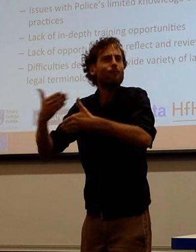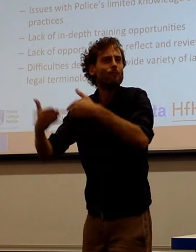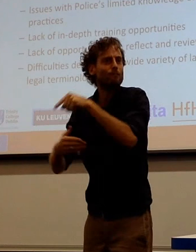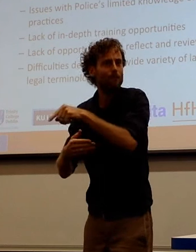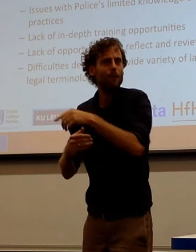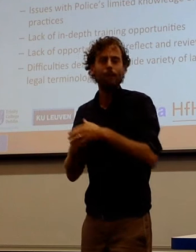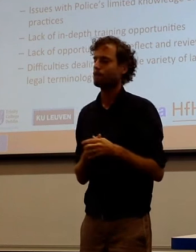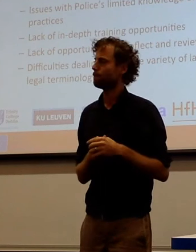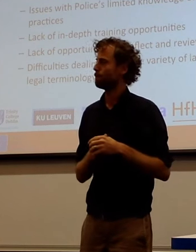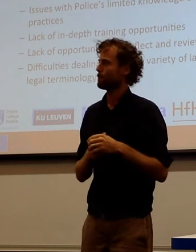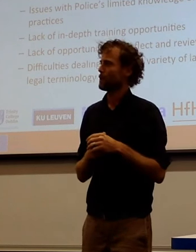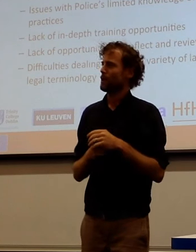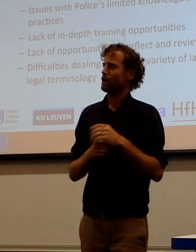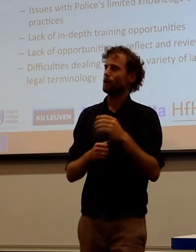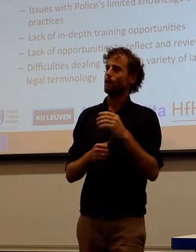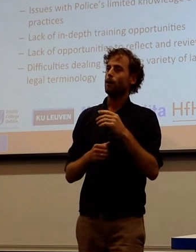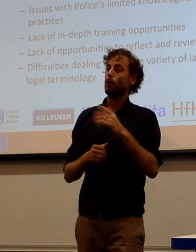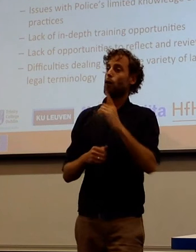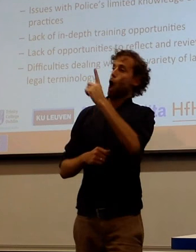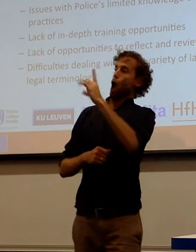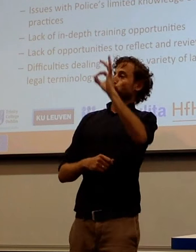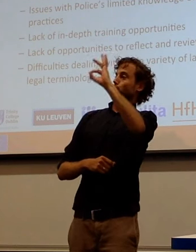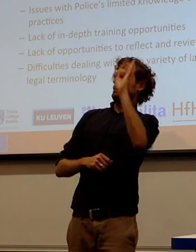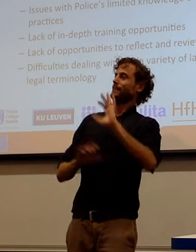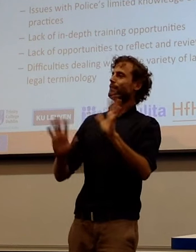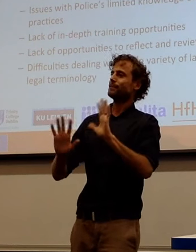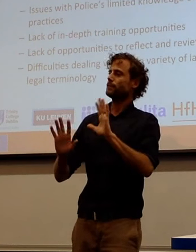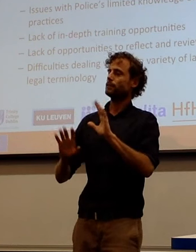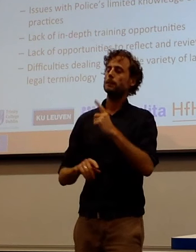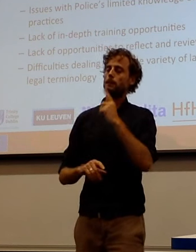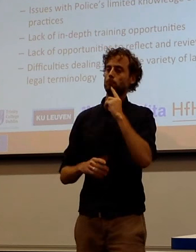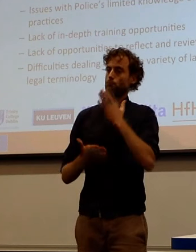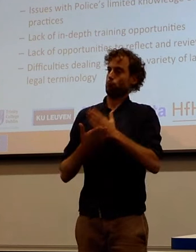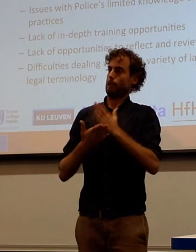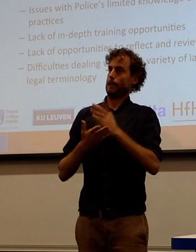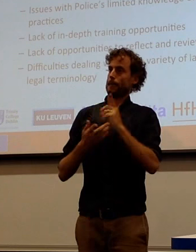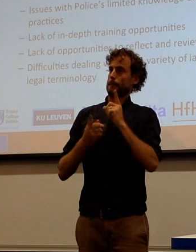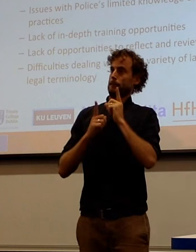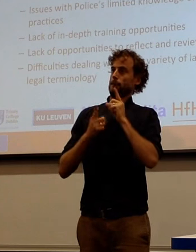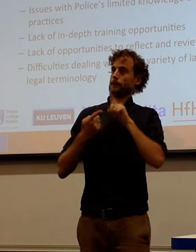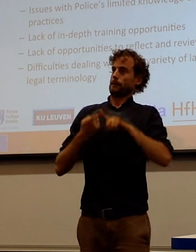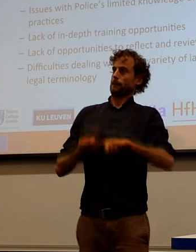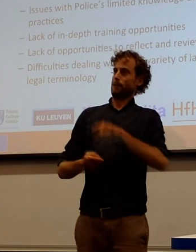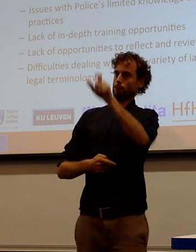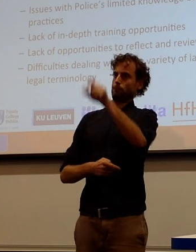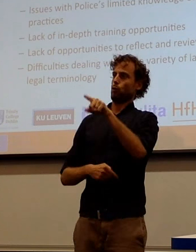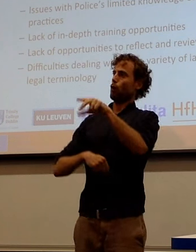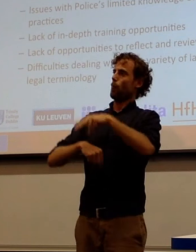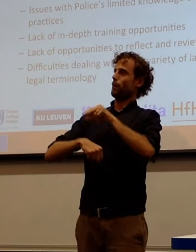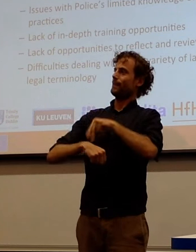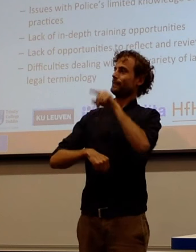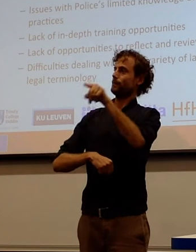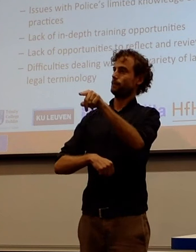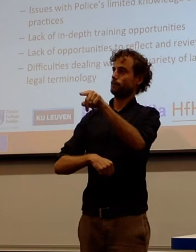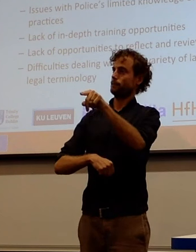felt that things had improved a little bit, slightly over the years, and moving on. Certainly not that we were at a place where everything was 100% perfect,